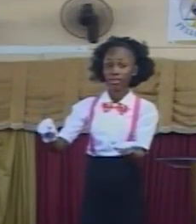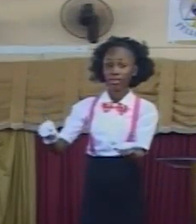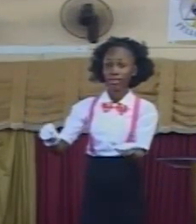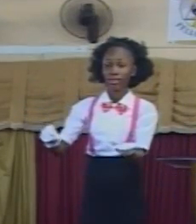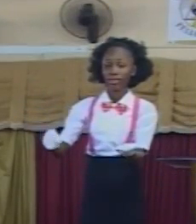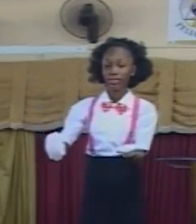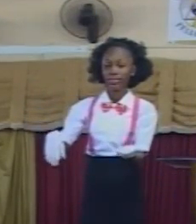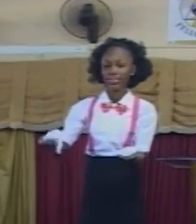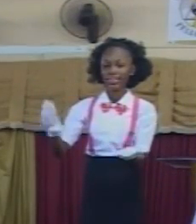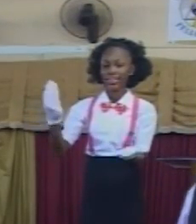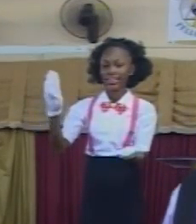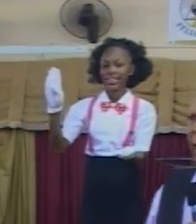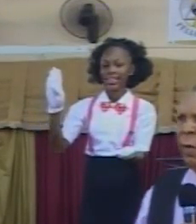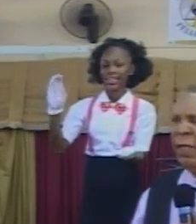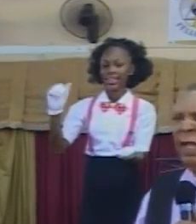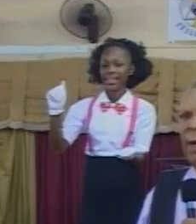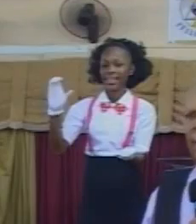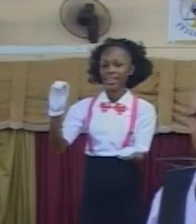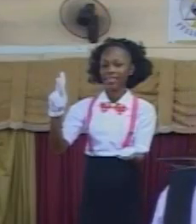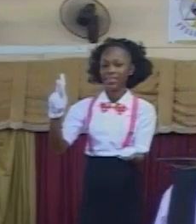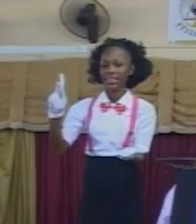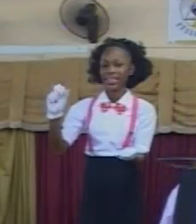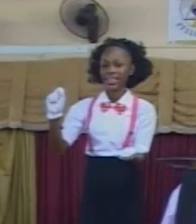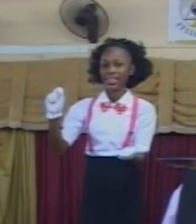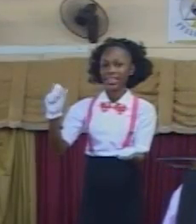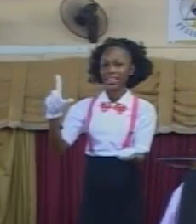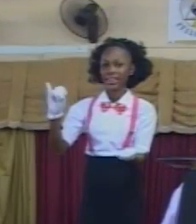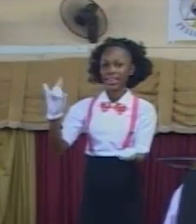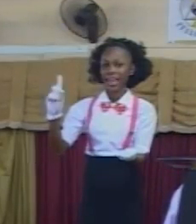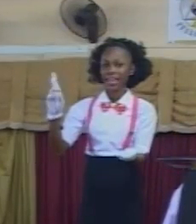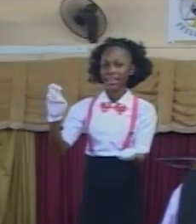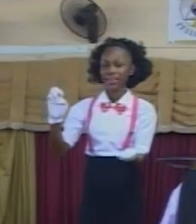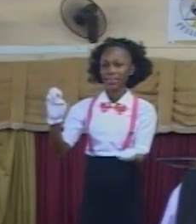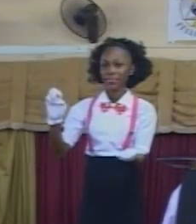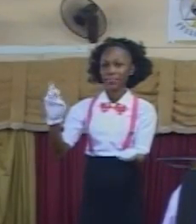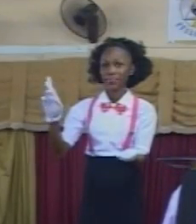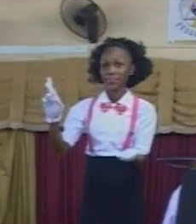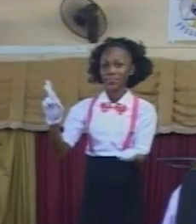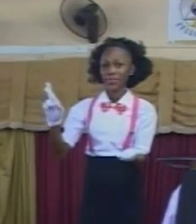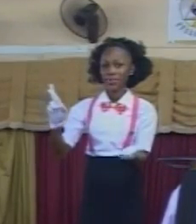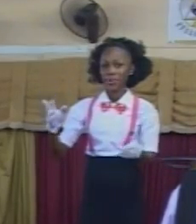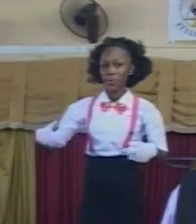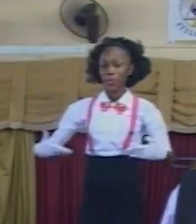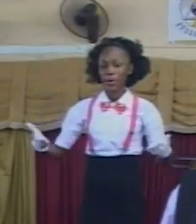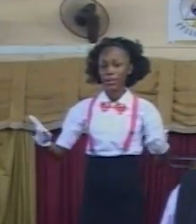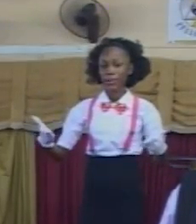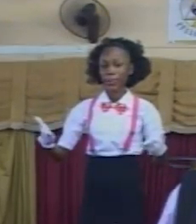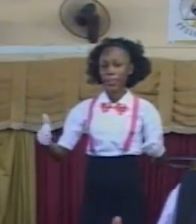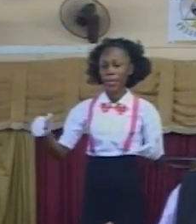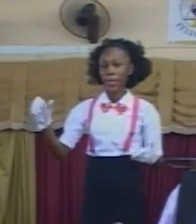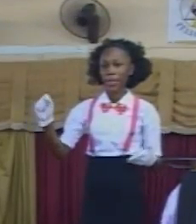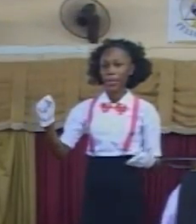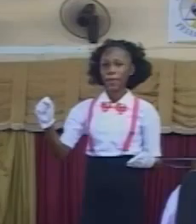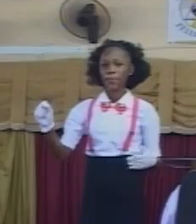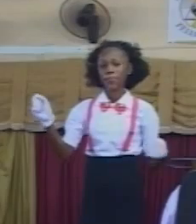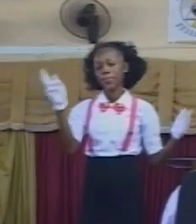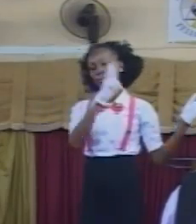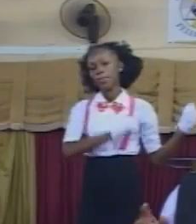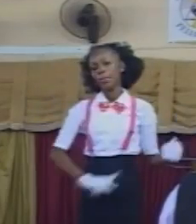And let me remind you here, a lot of what Solomon did and said were done and